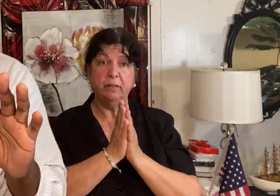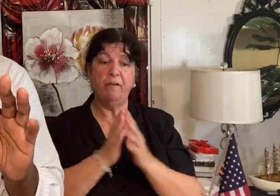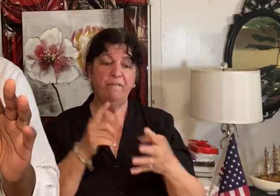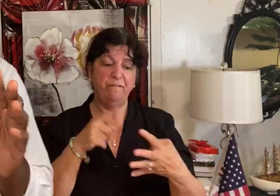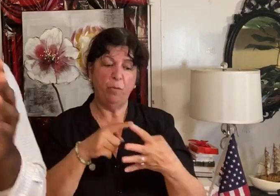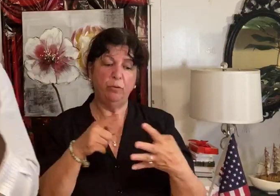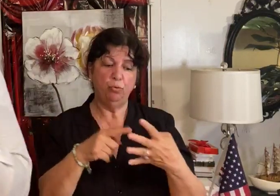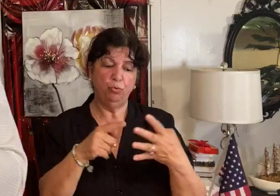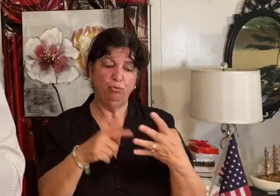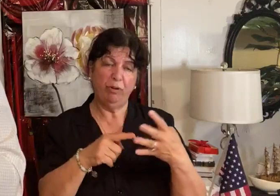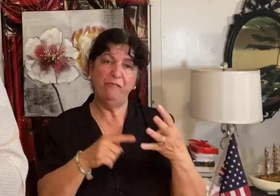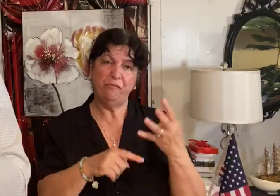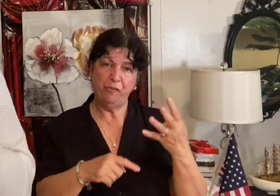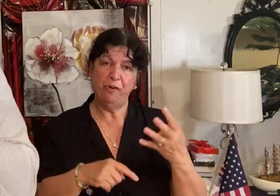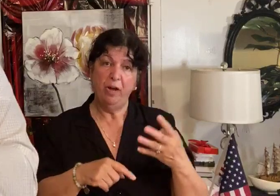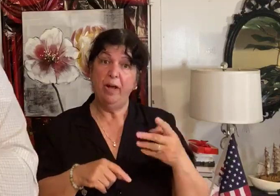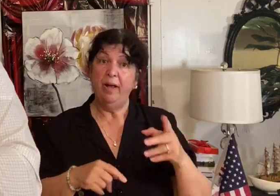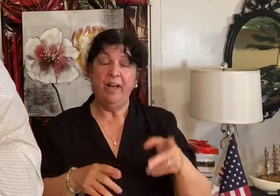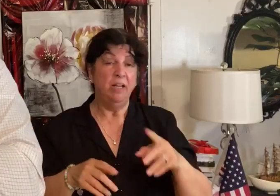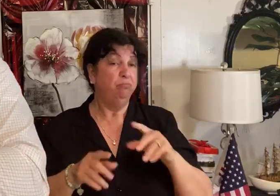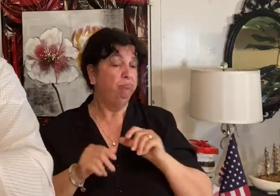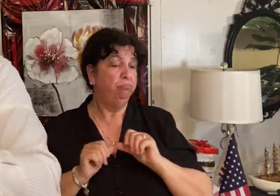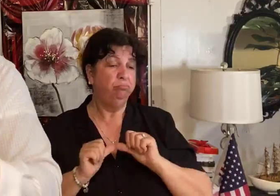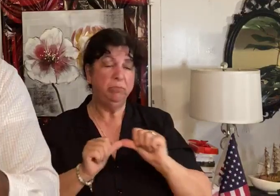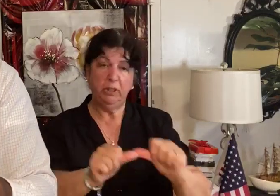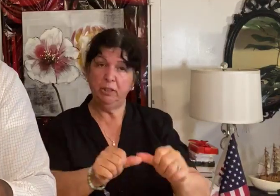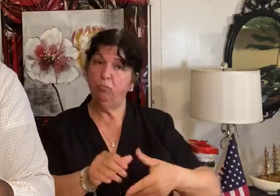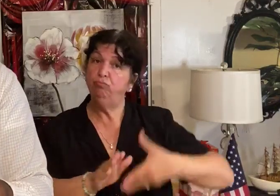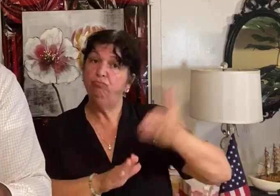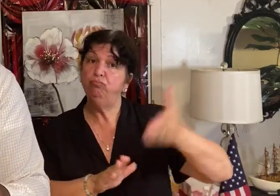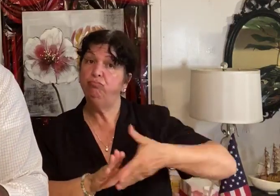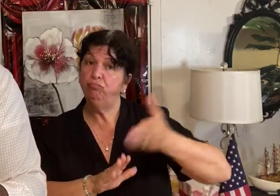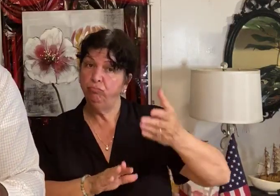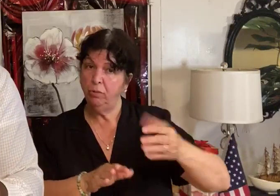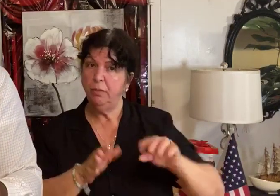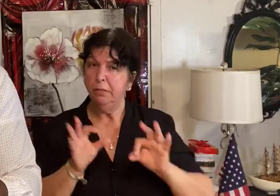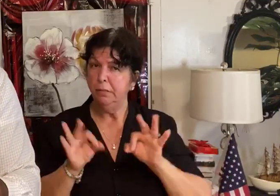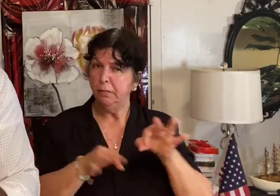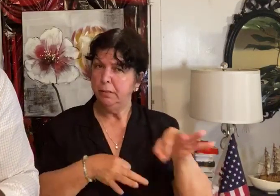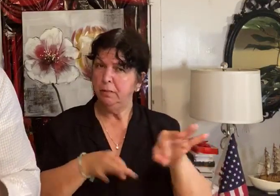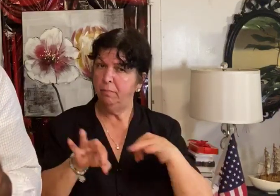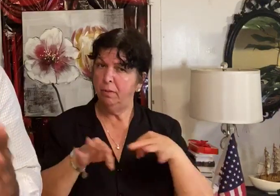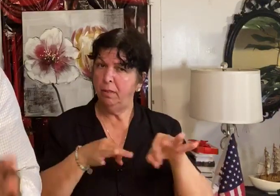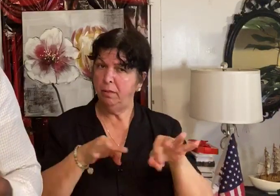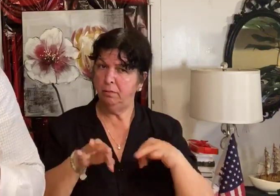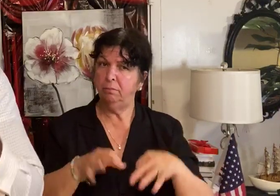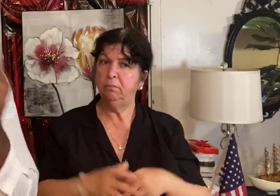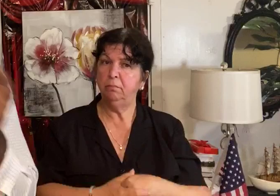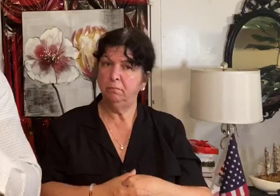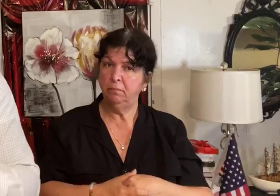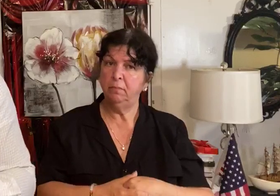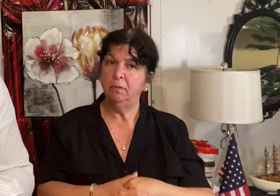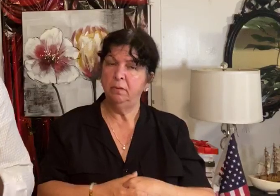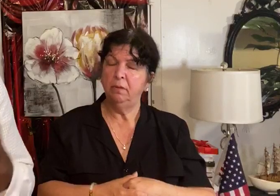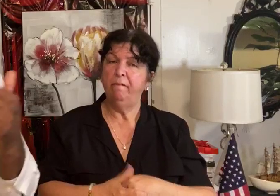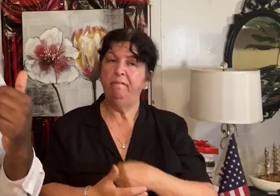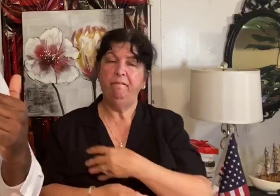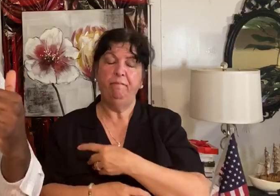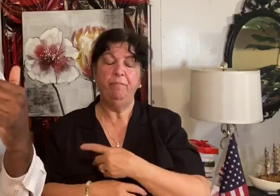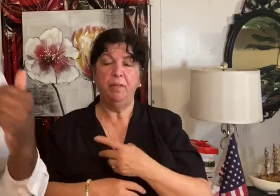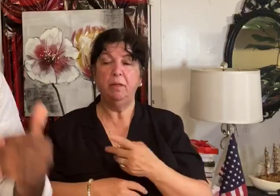right here. Steadfastly describes the following four elements. All right. Very